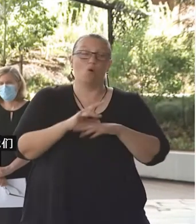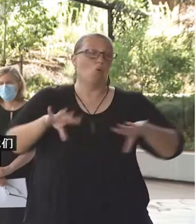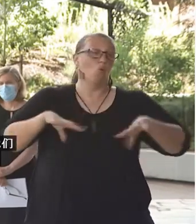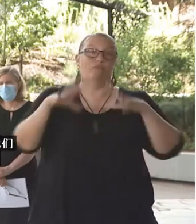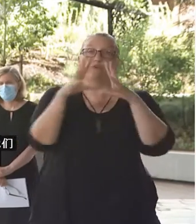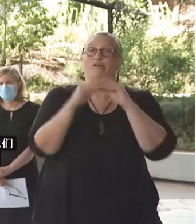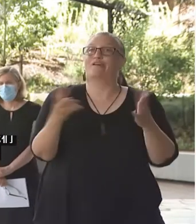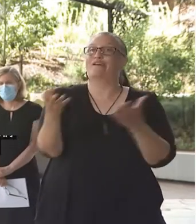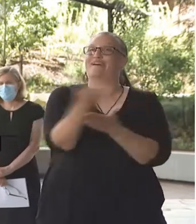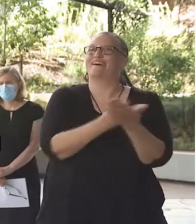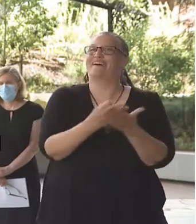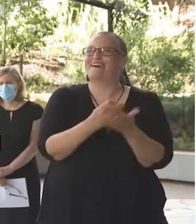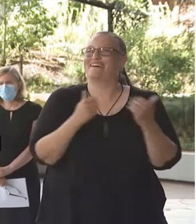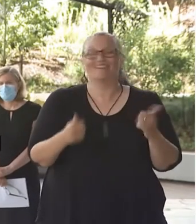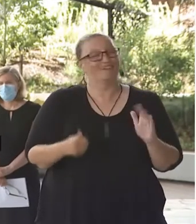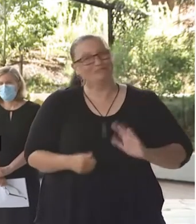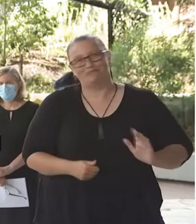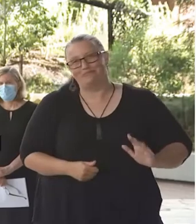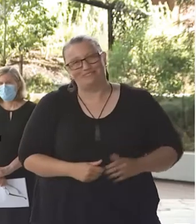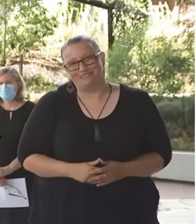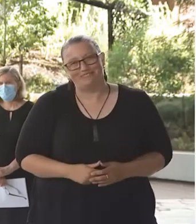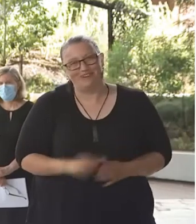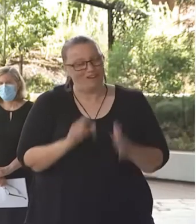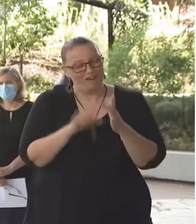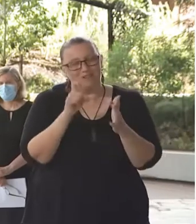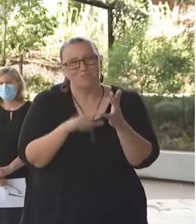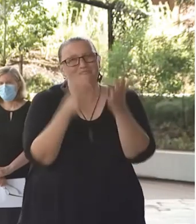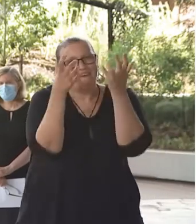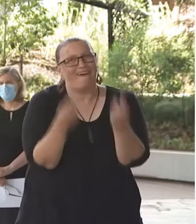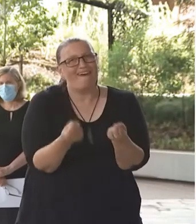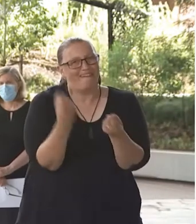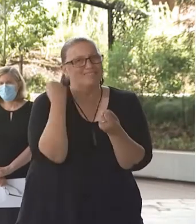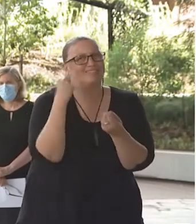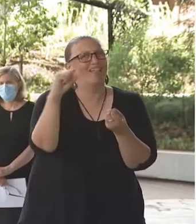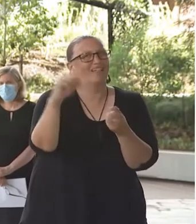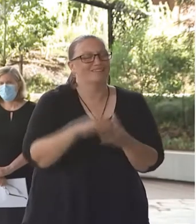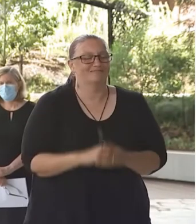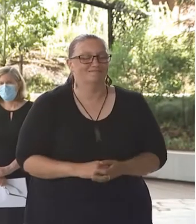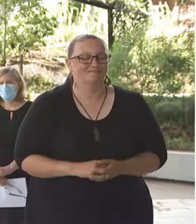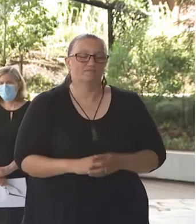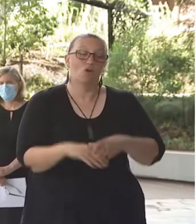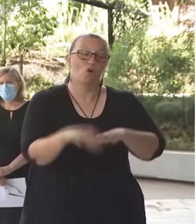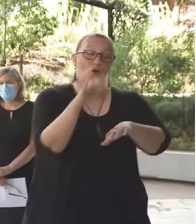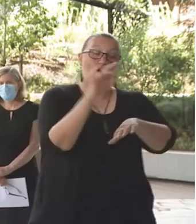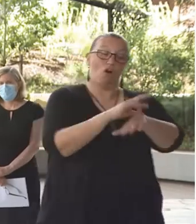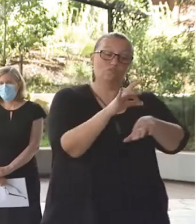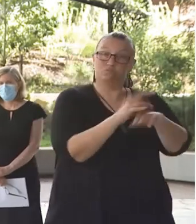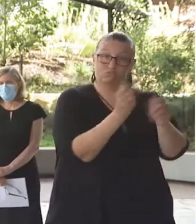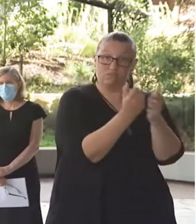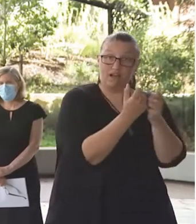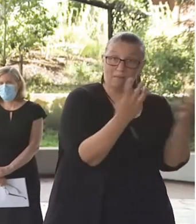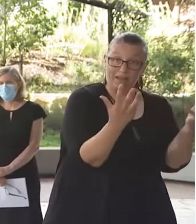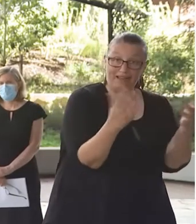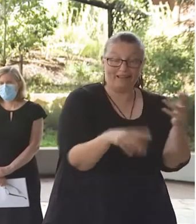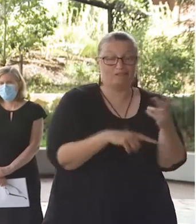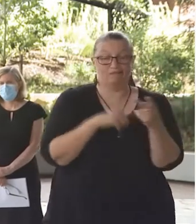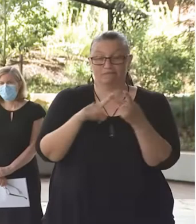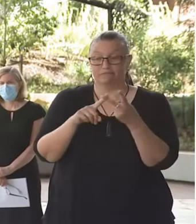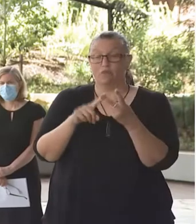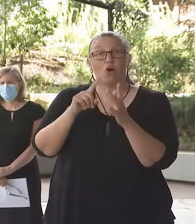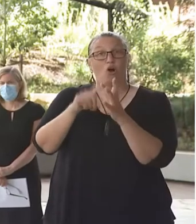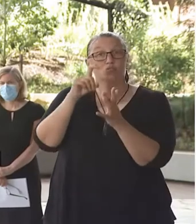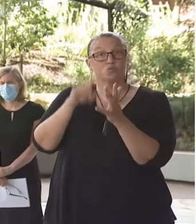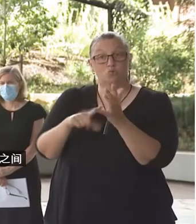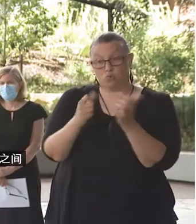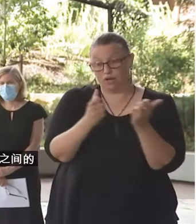ICUs. The relationship between the hospitalisations, the cases, and what we're projecting in terms of